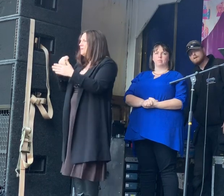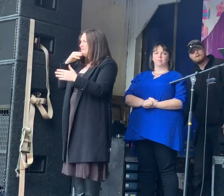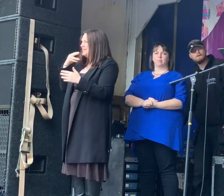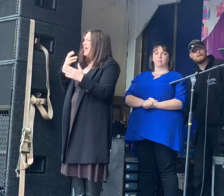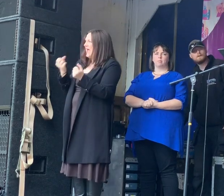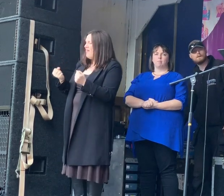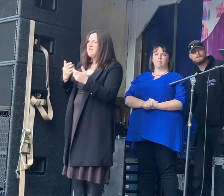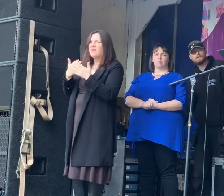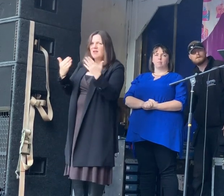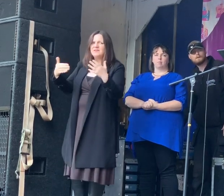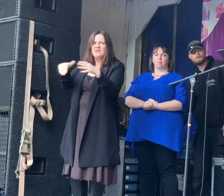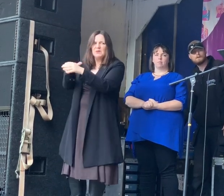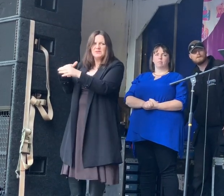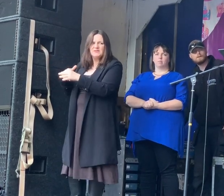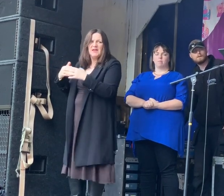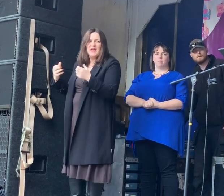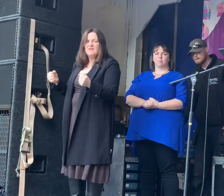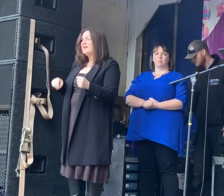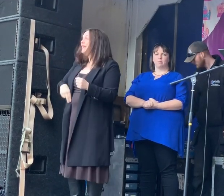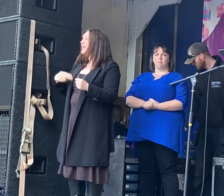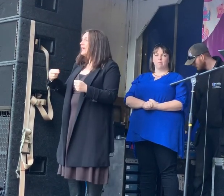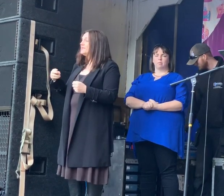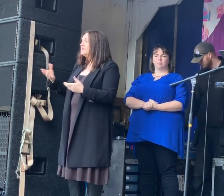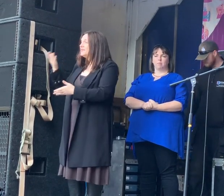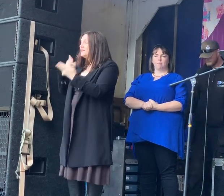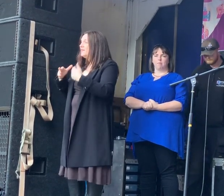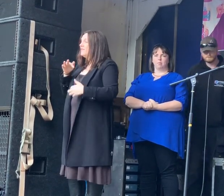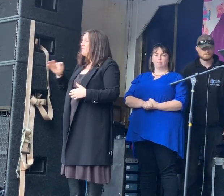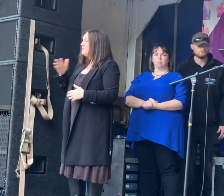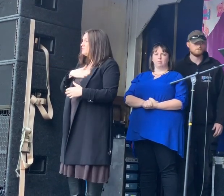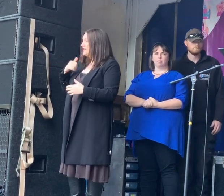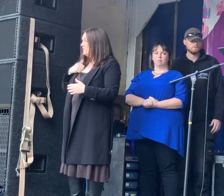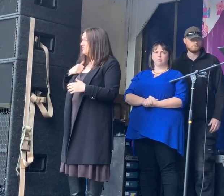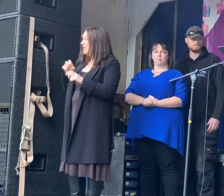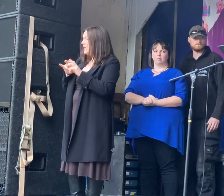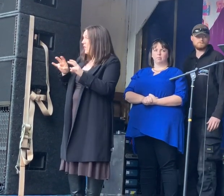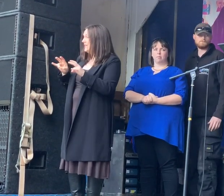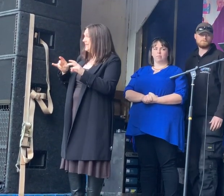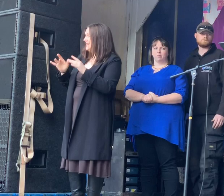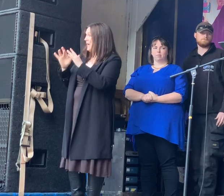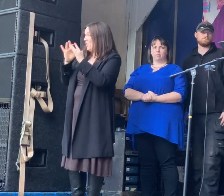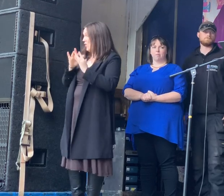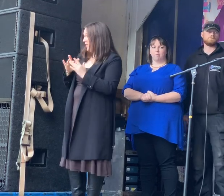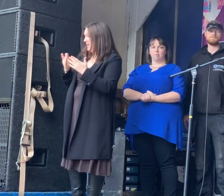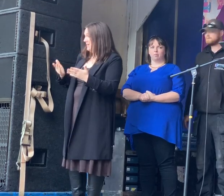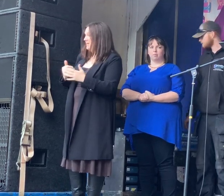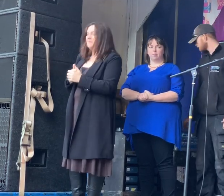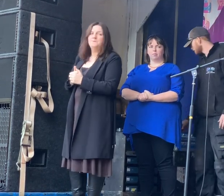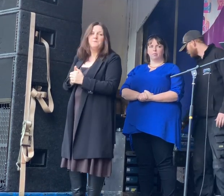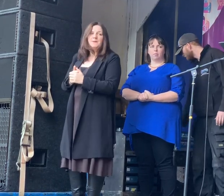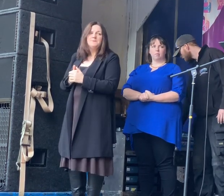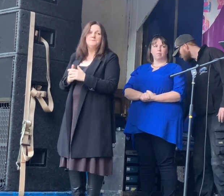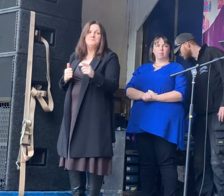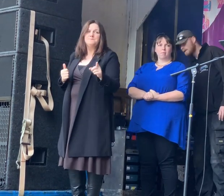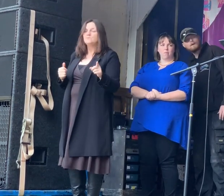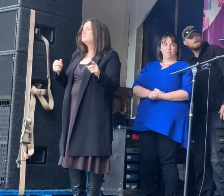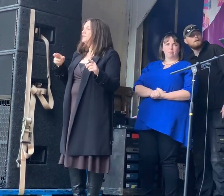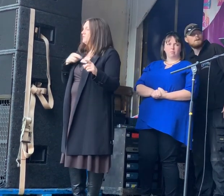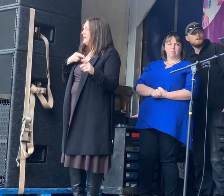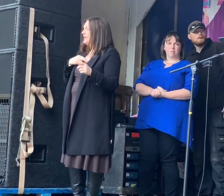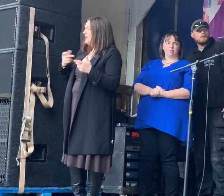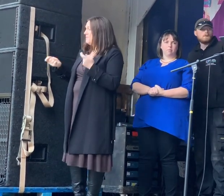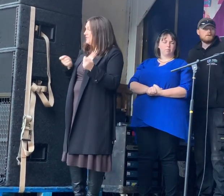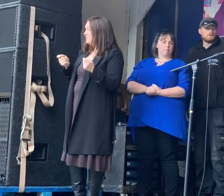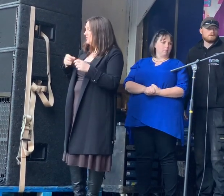inclusive they were. So next we're going to hear from the Transgender Equality Network. Andy Martin is Teddy's administrative officer,